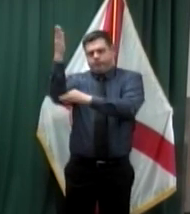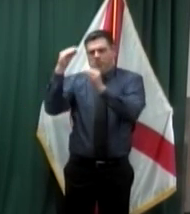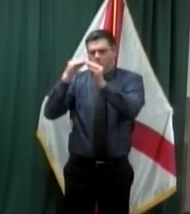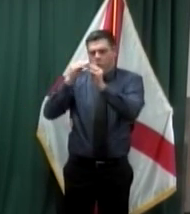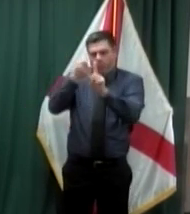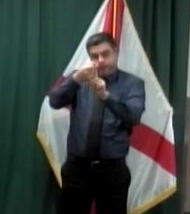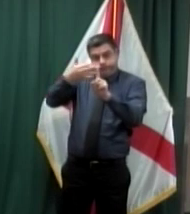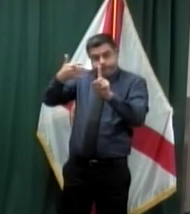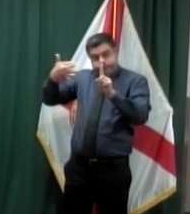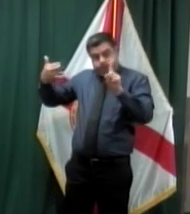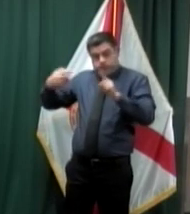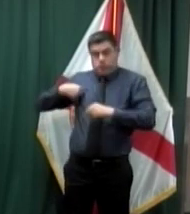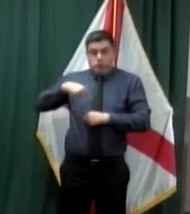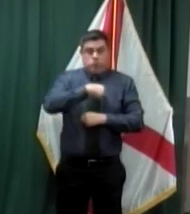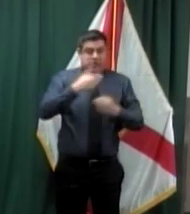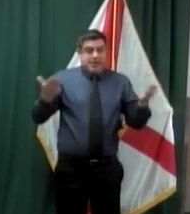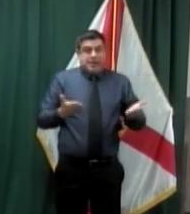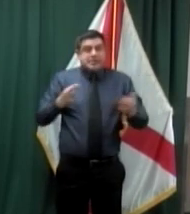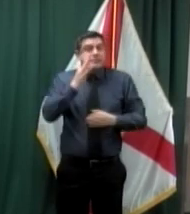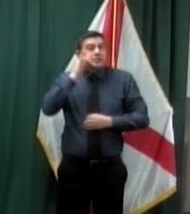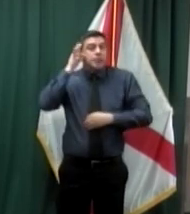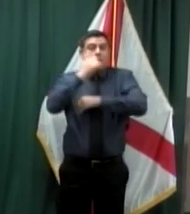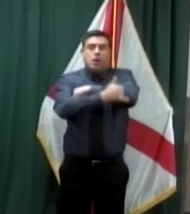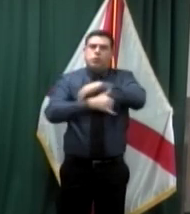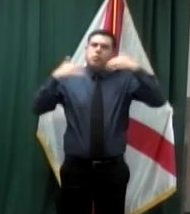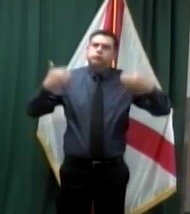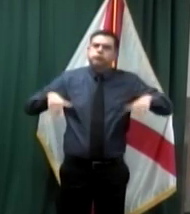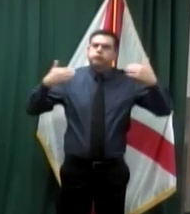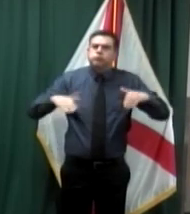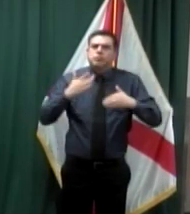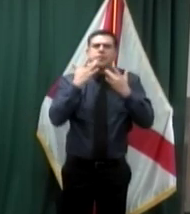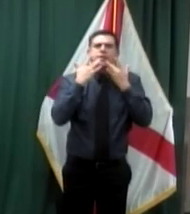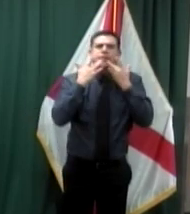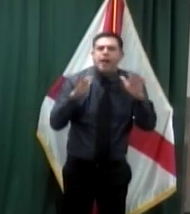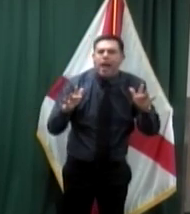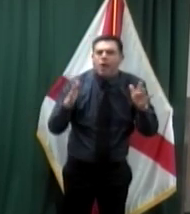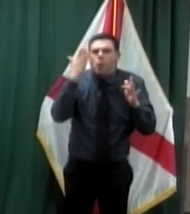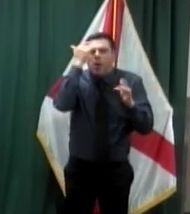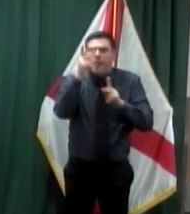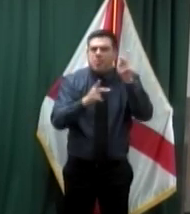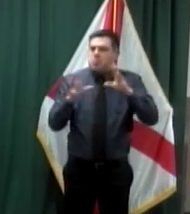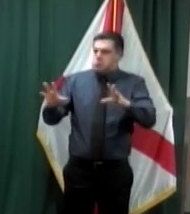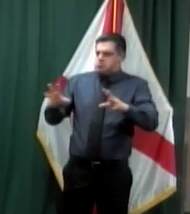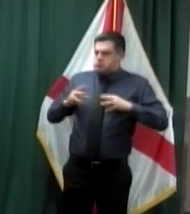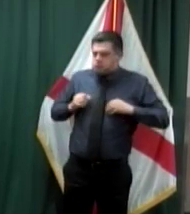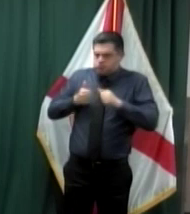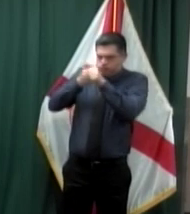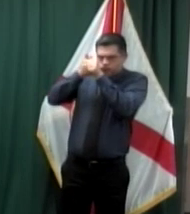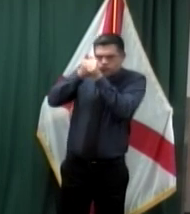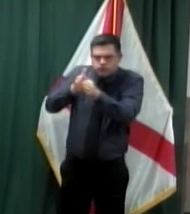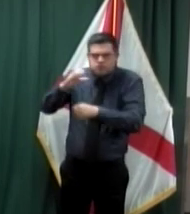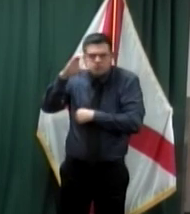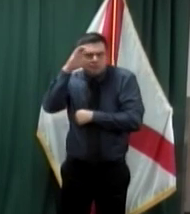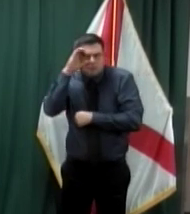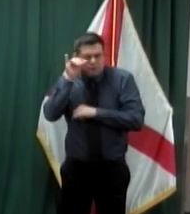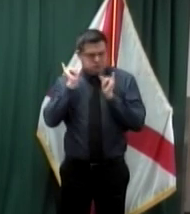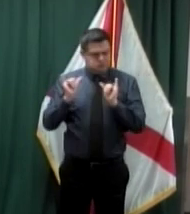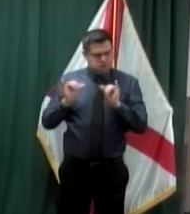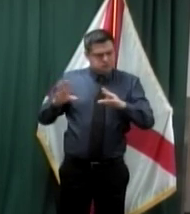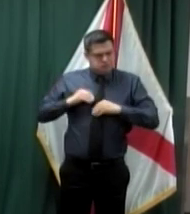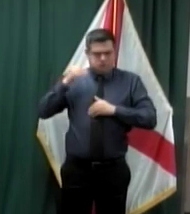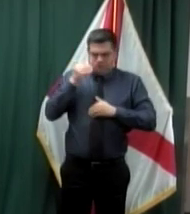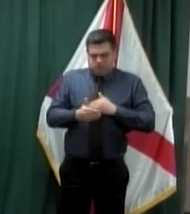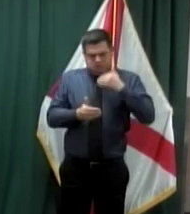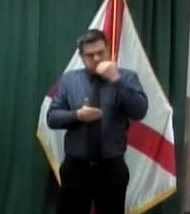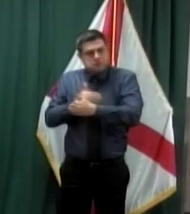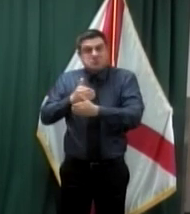citizens have heeded the warnings. We've been able to minimize this impact the best we could. Everybody's doing the great work.